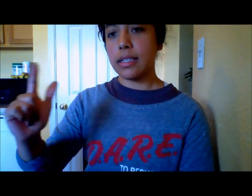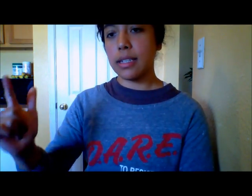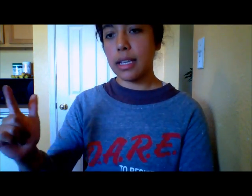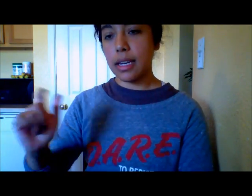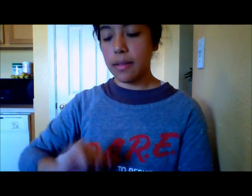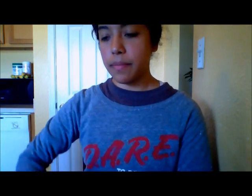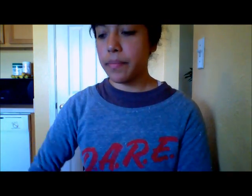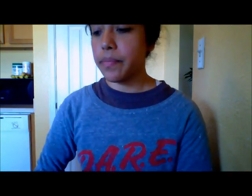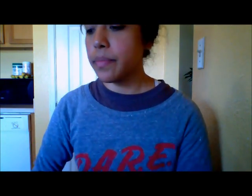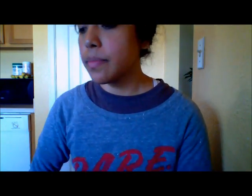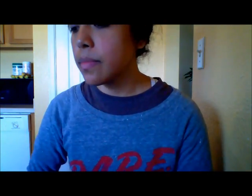Landlady.